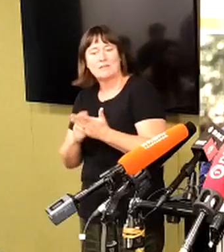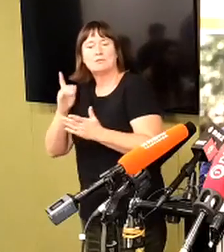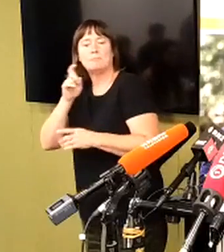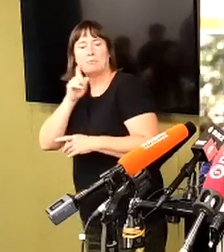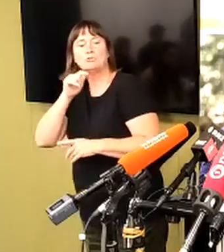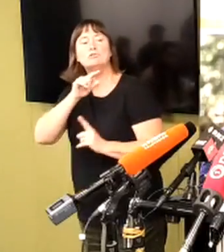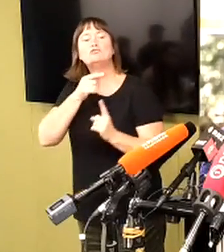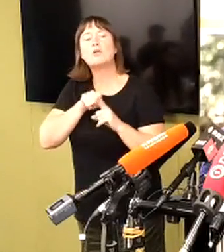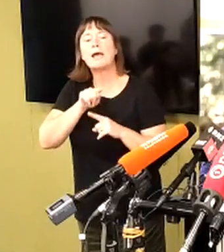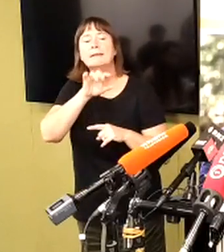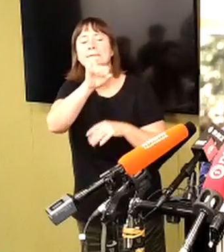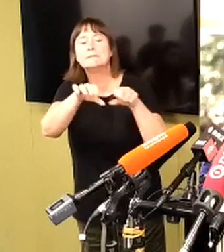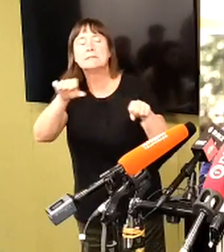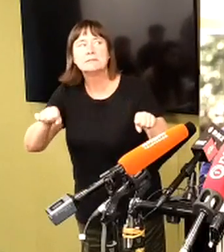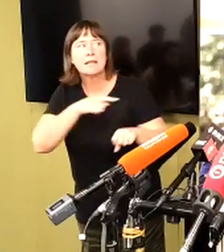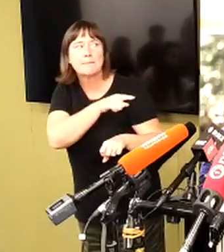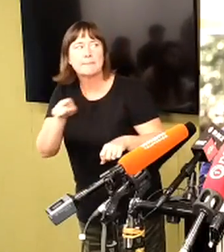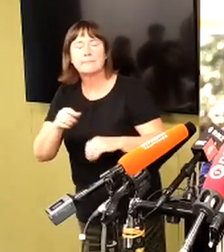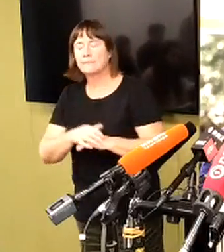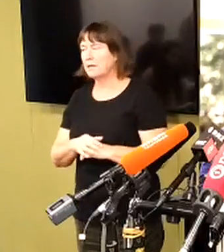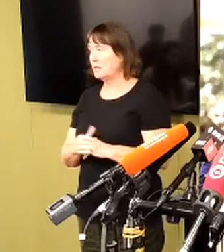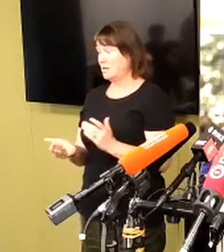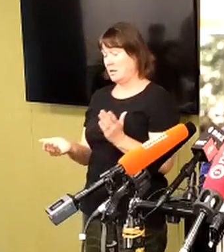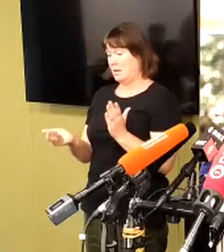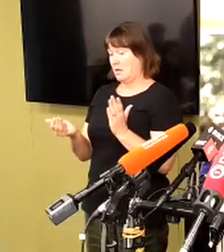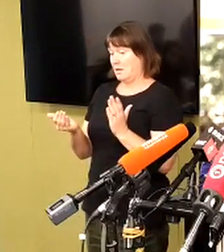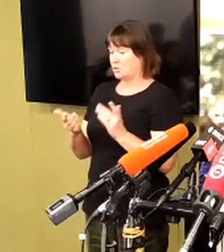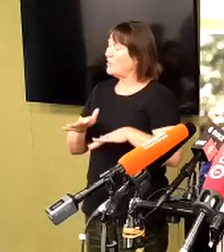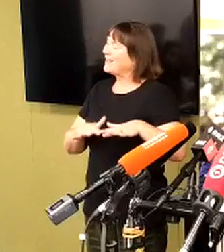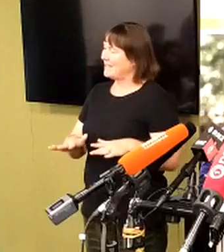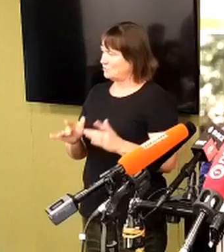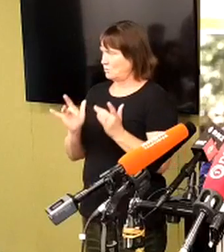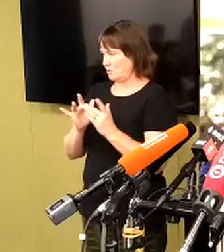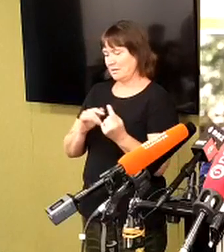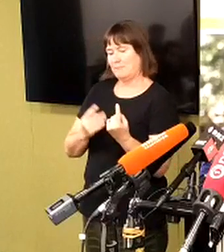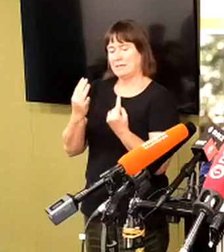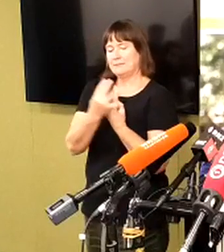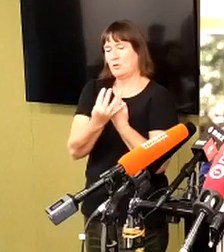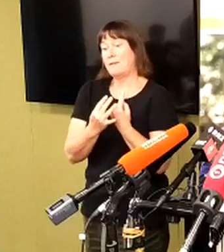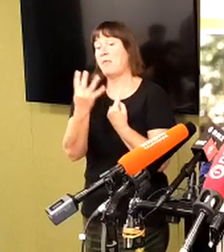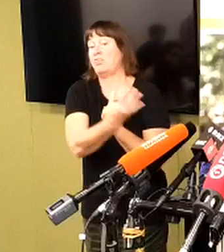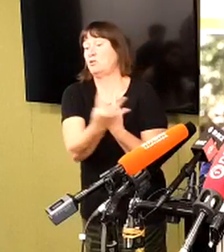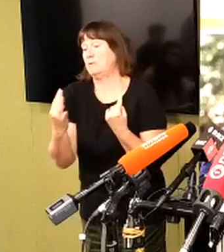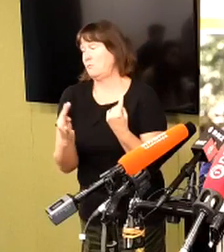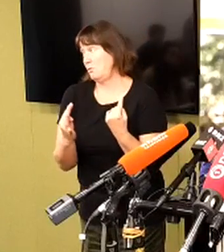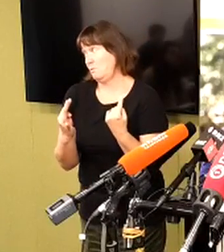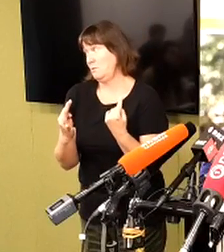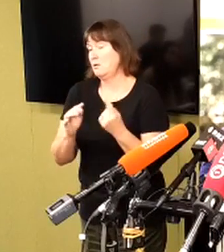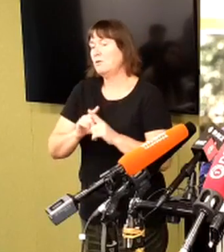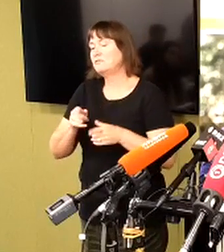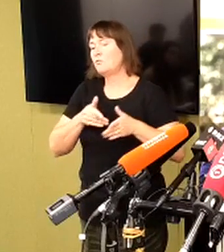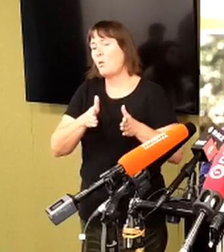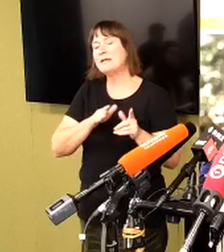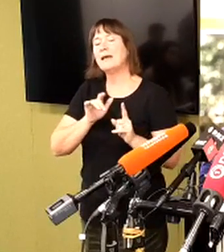numbers? So the additional contacts being the casual contacts, we've used a range of ways to reach